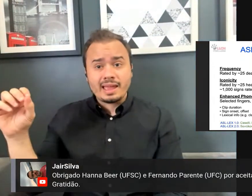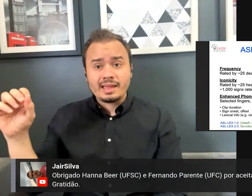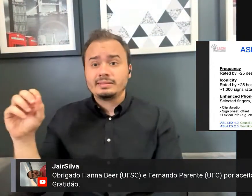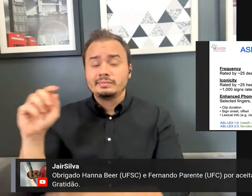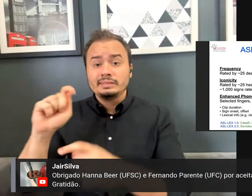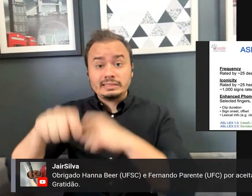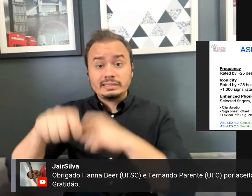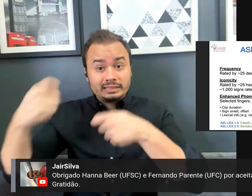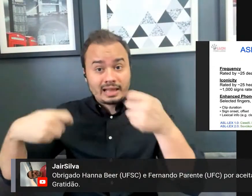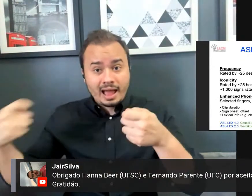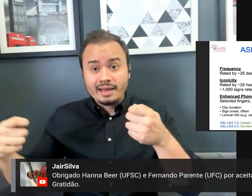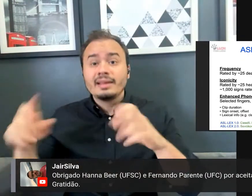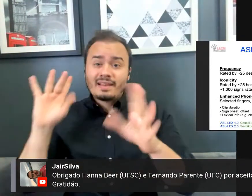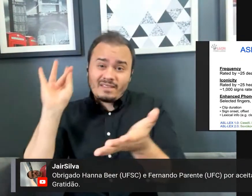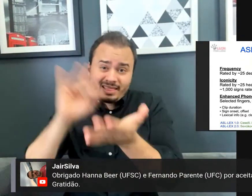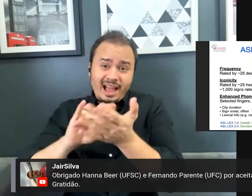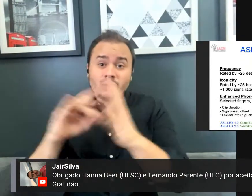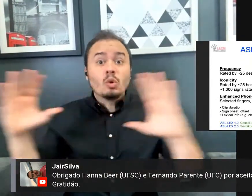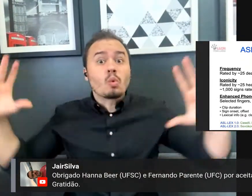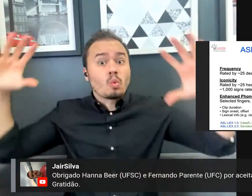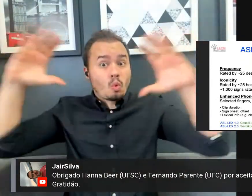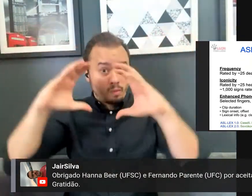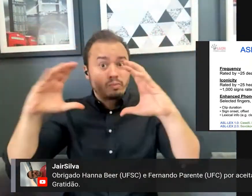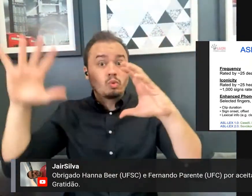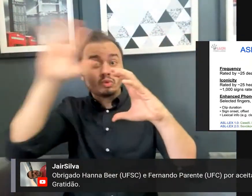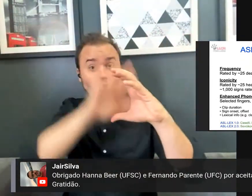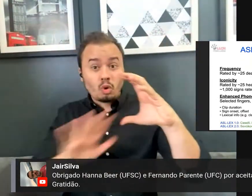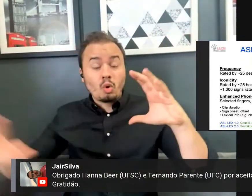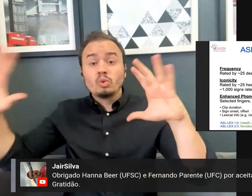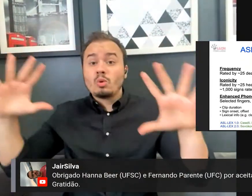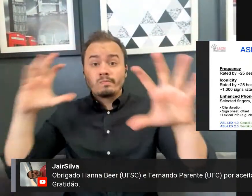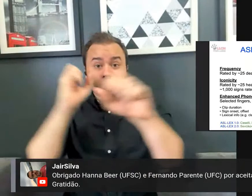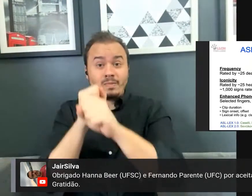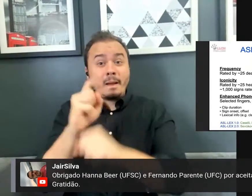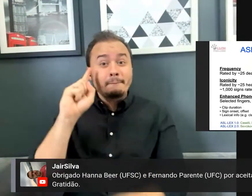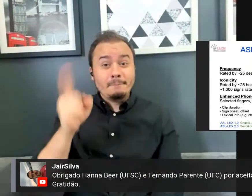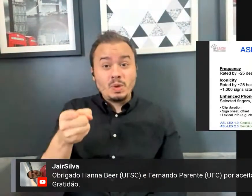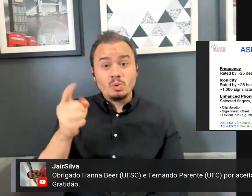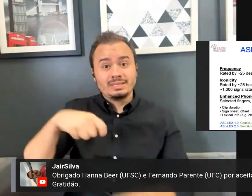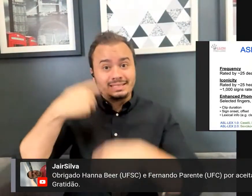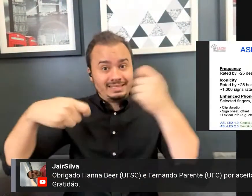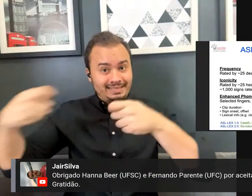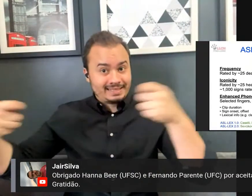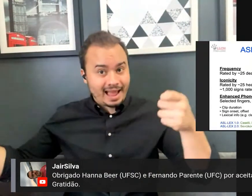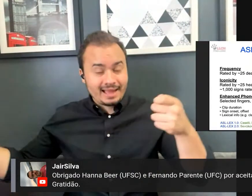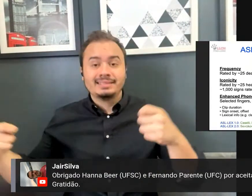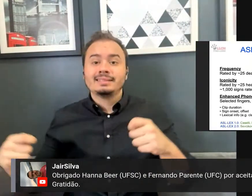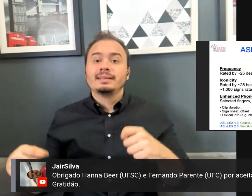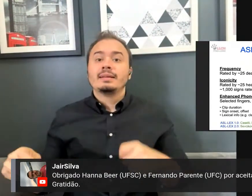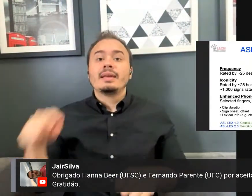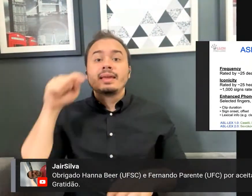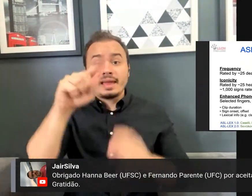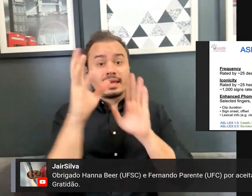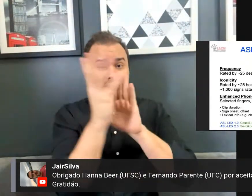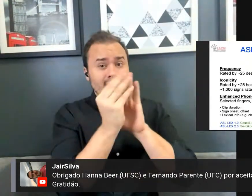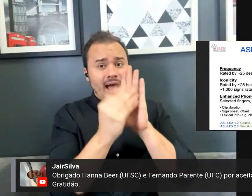1,000 signs. This database is available for you guys to go play with now. The beta version is on there for